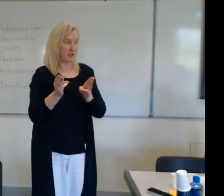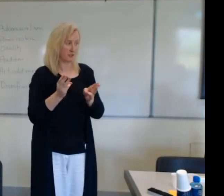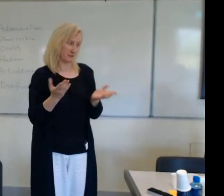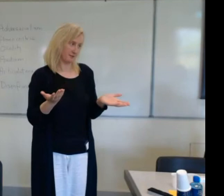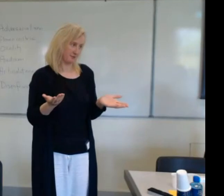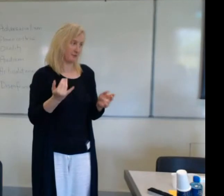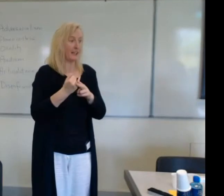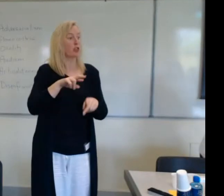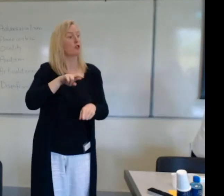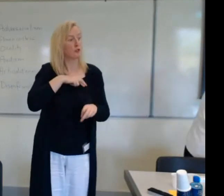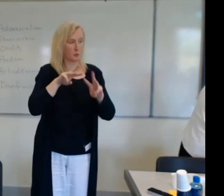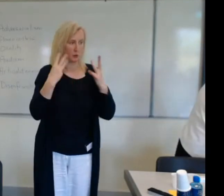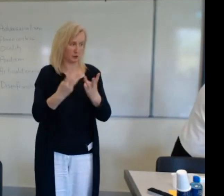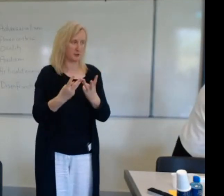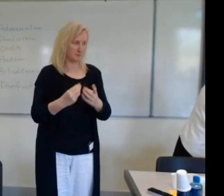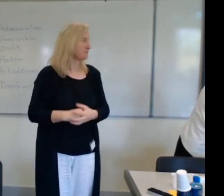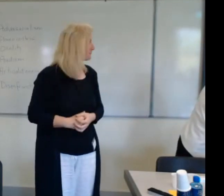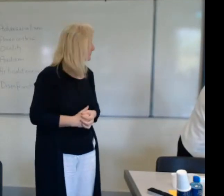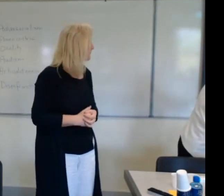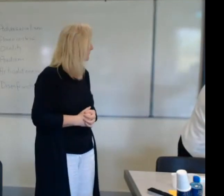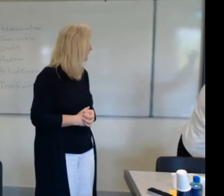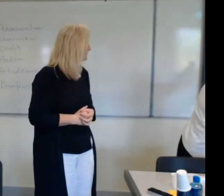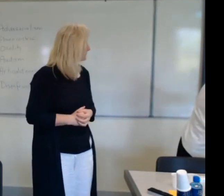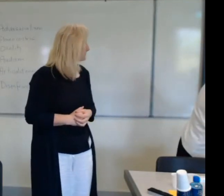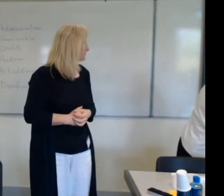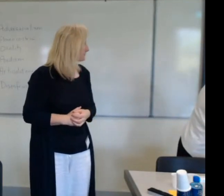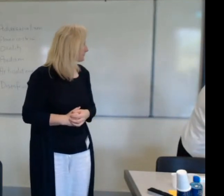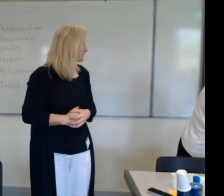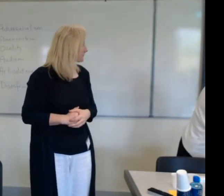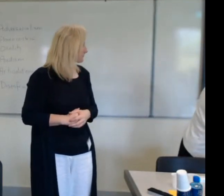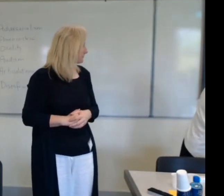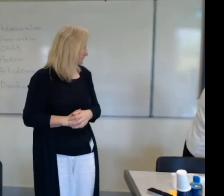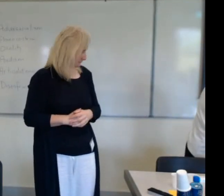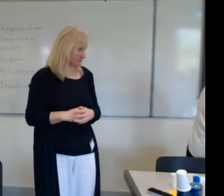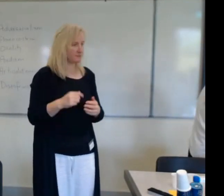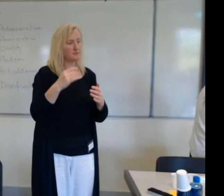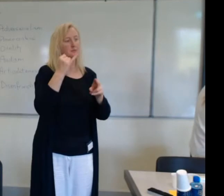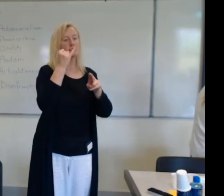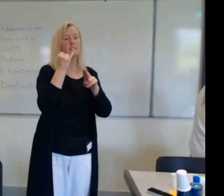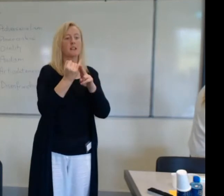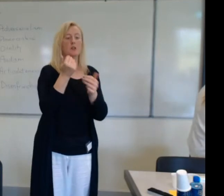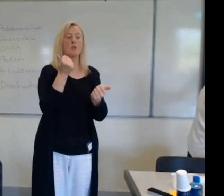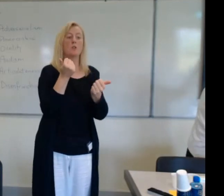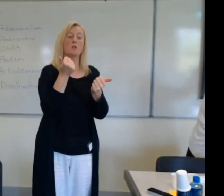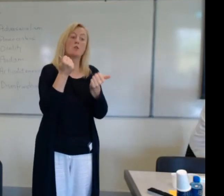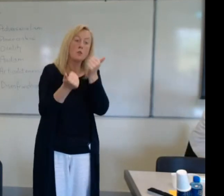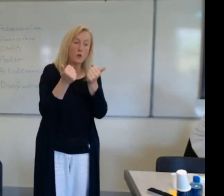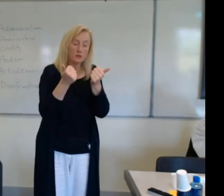real world. And then there are issues in terms of the provision of interpreters in court settings. There's been a ton of